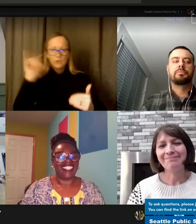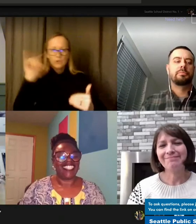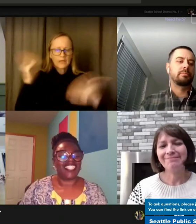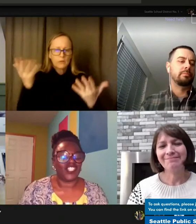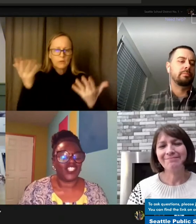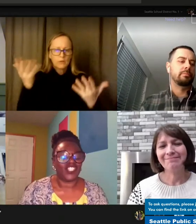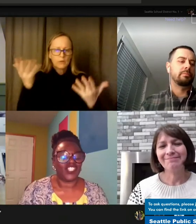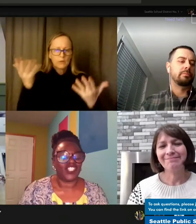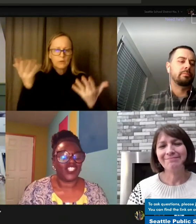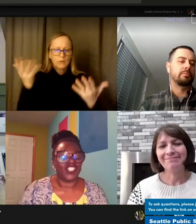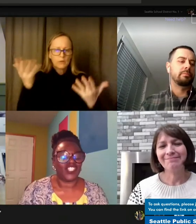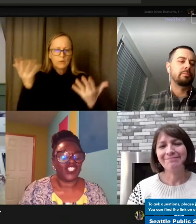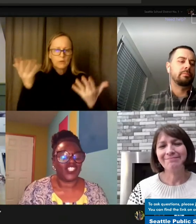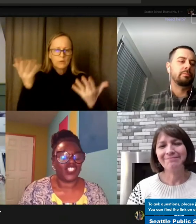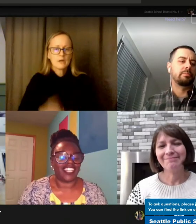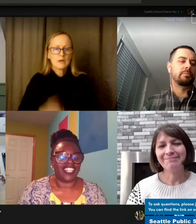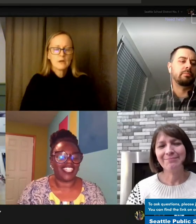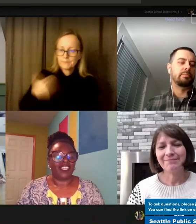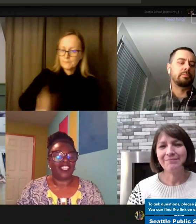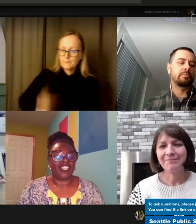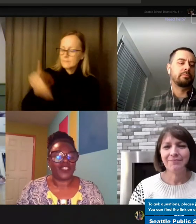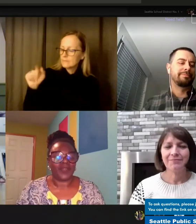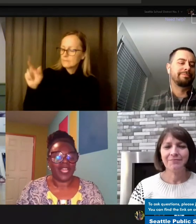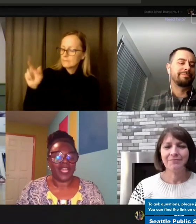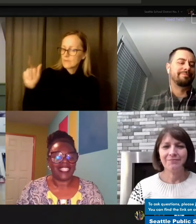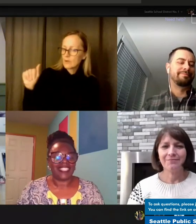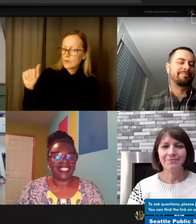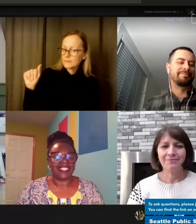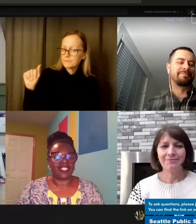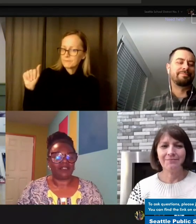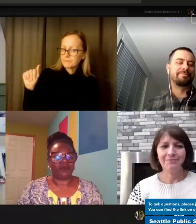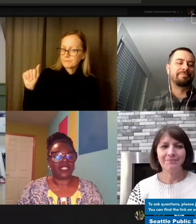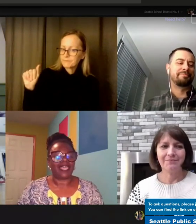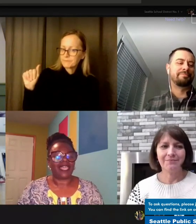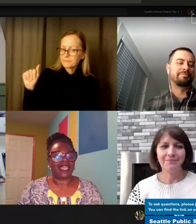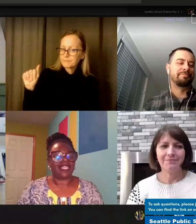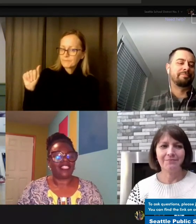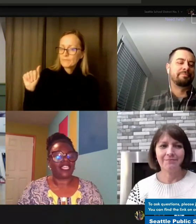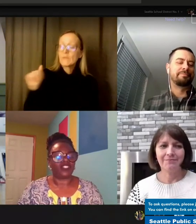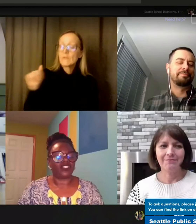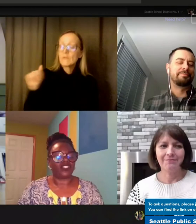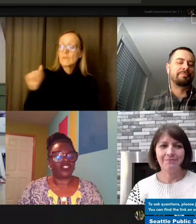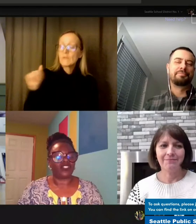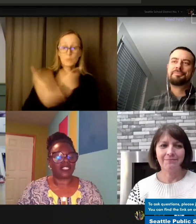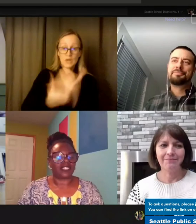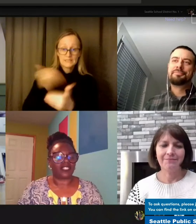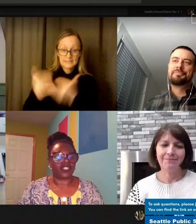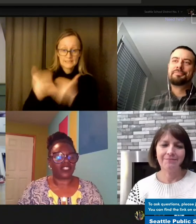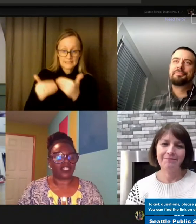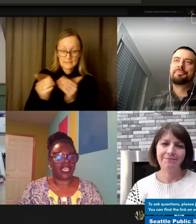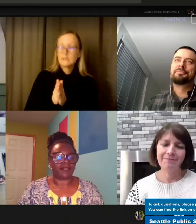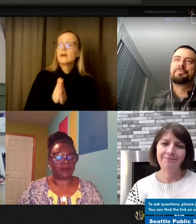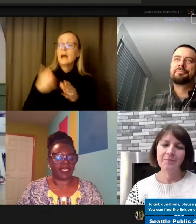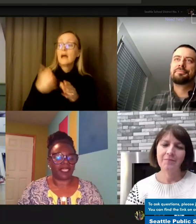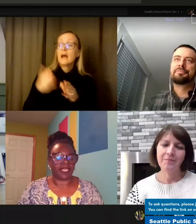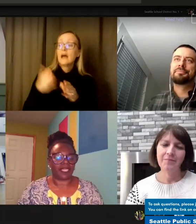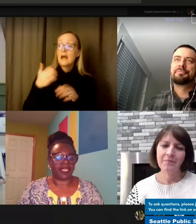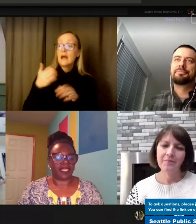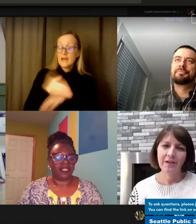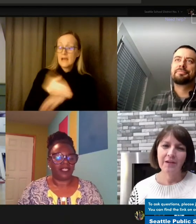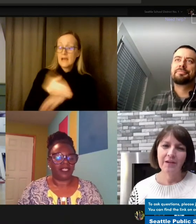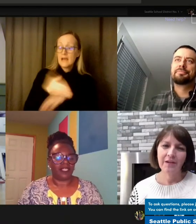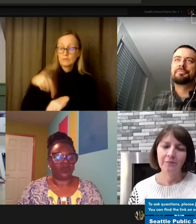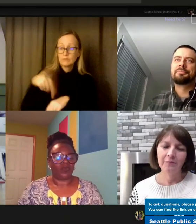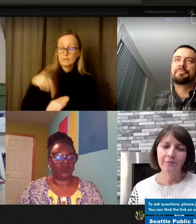This is Tara again. So the process is that once that educational decision has been made, we